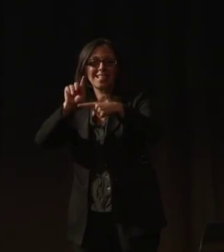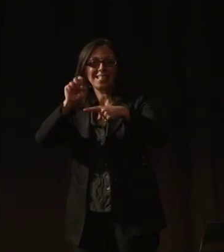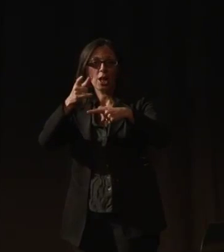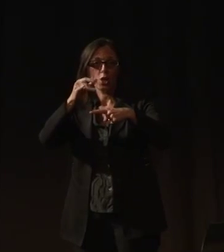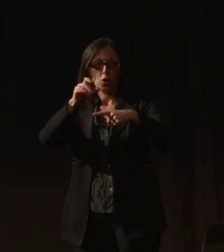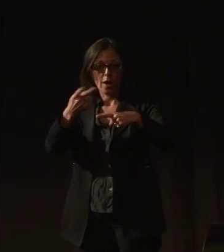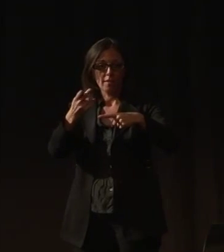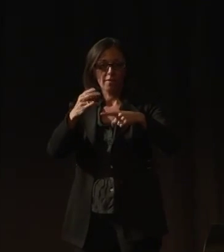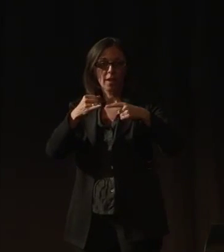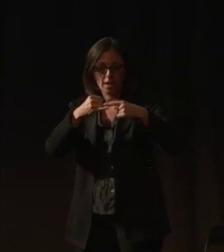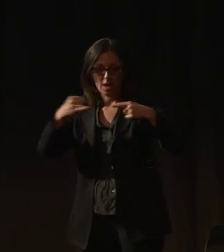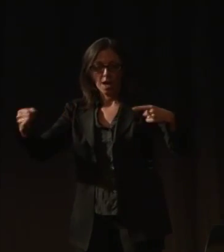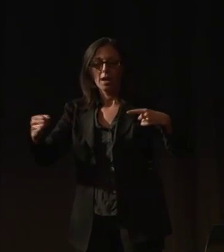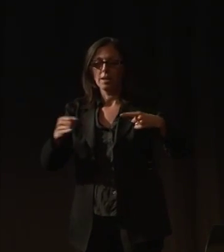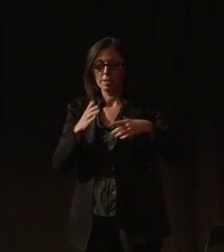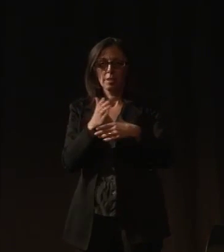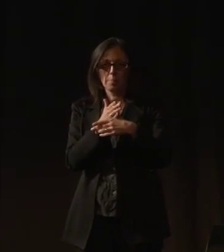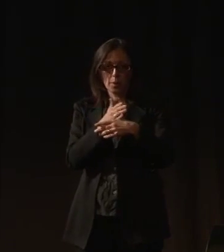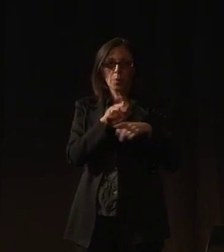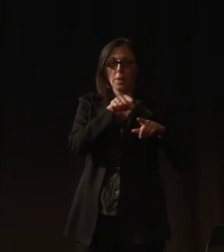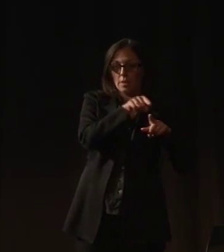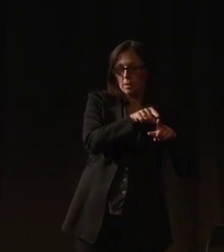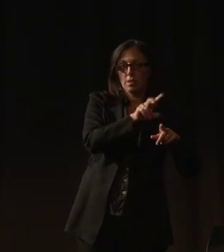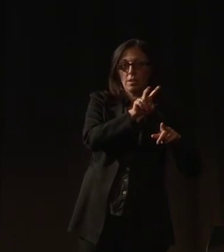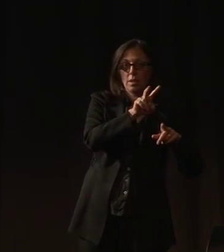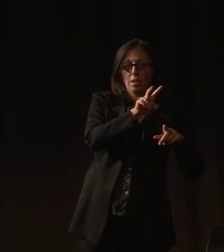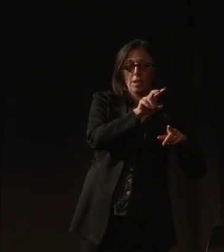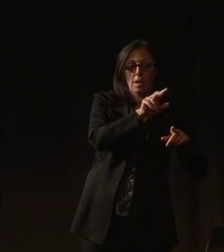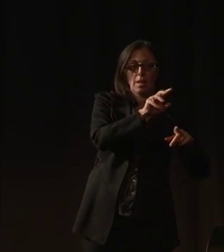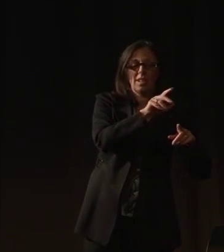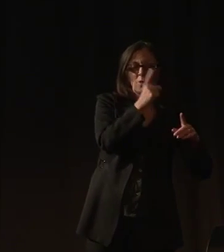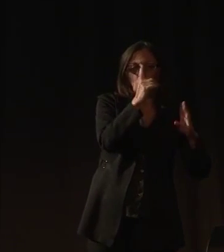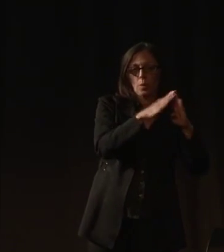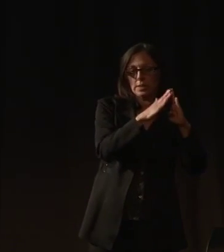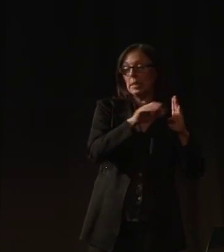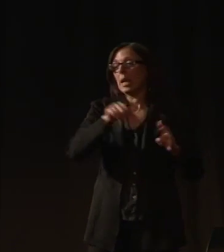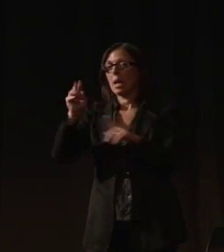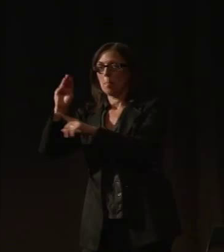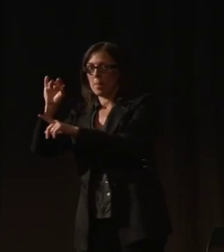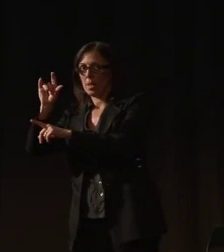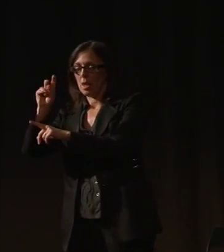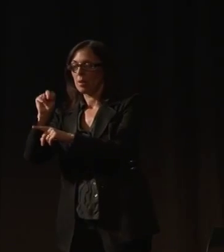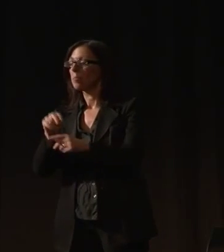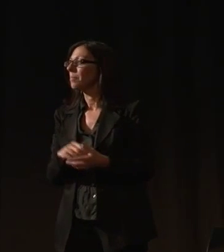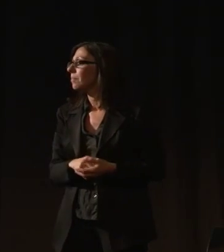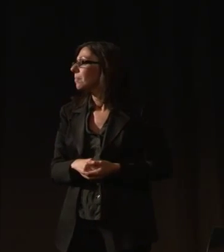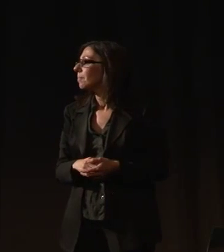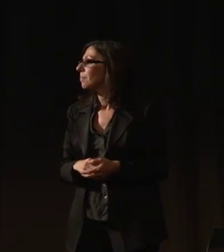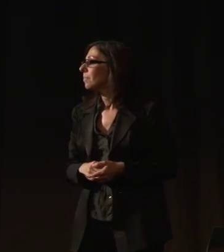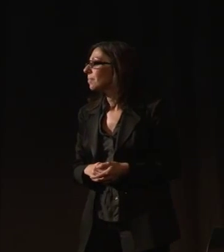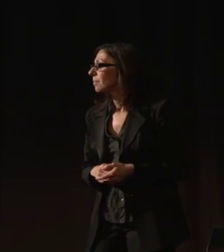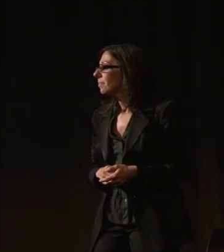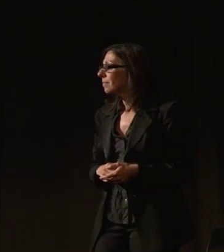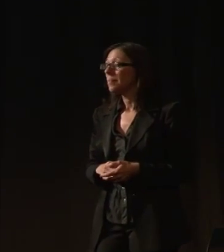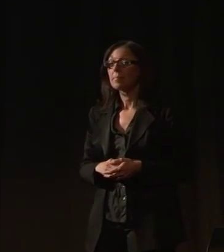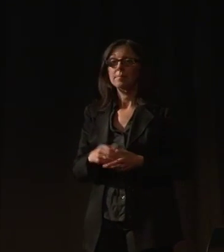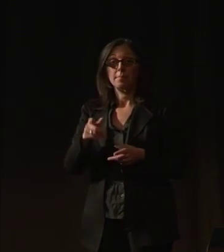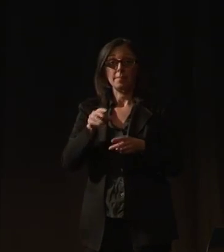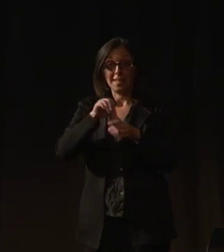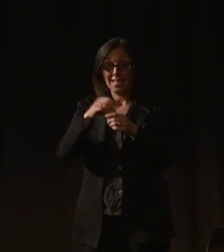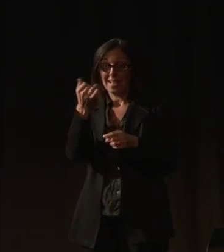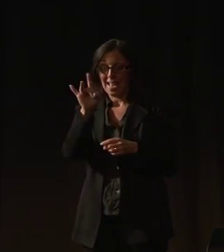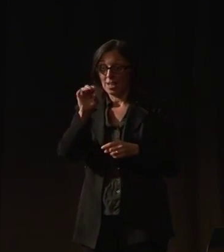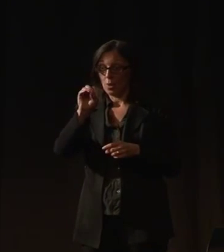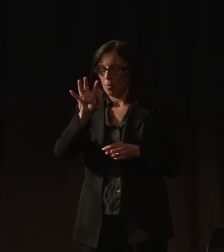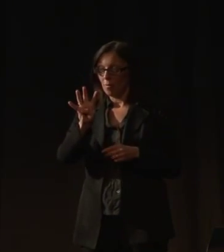And imagine the times. Volta was made count by Napoleon in 1804.